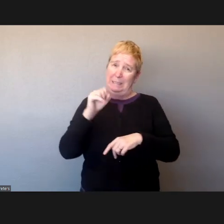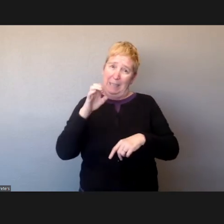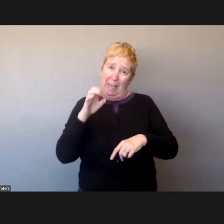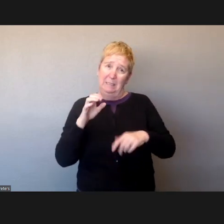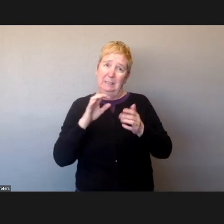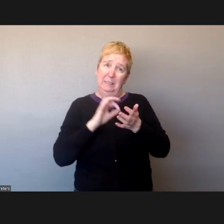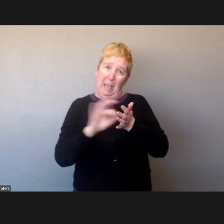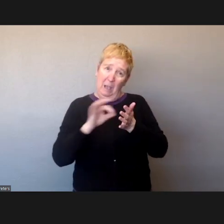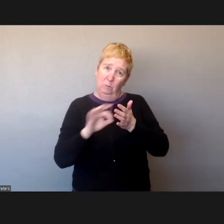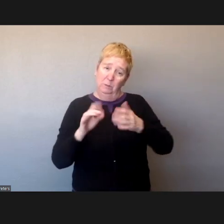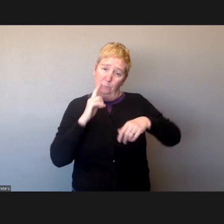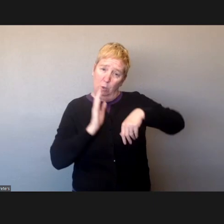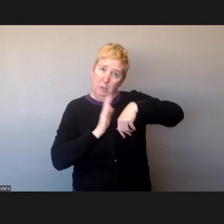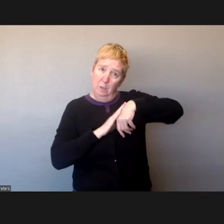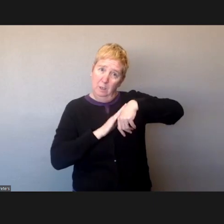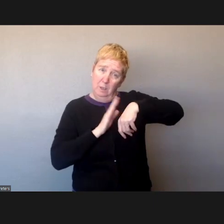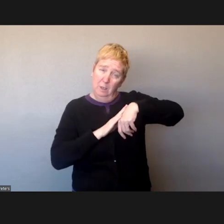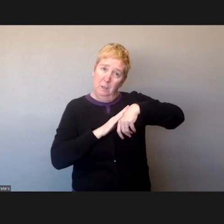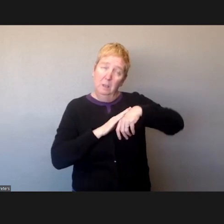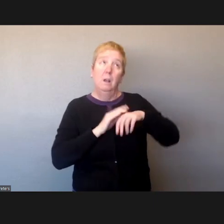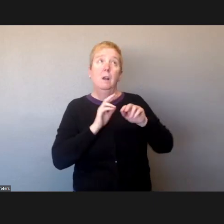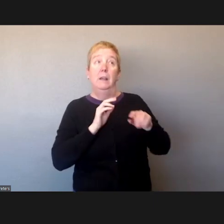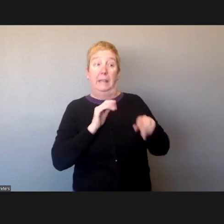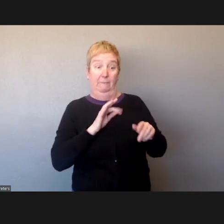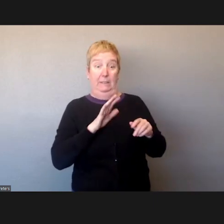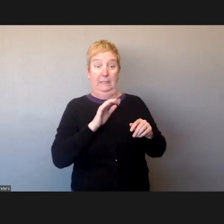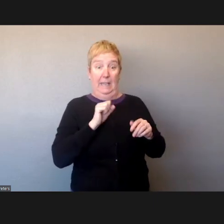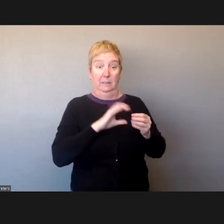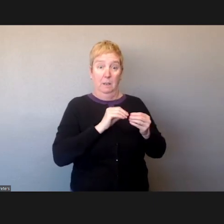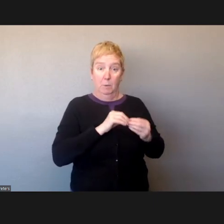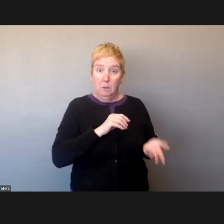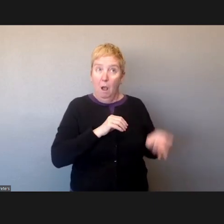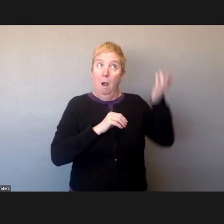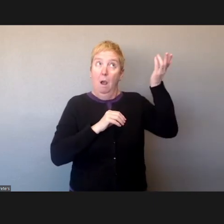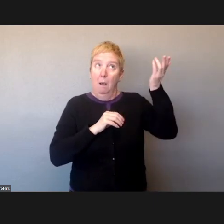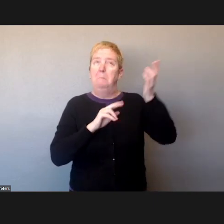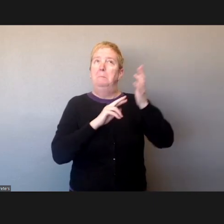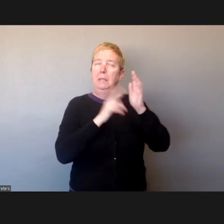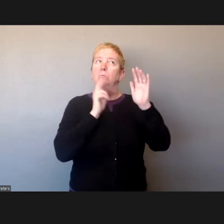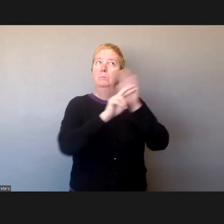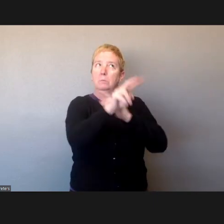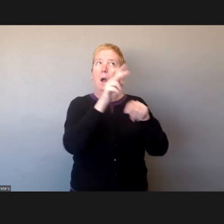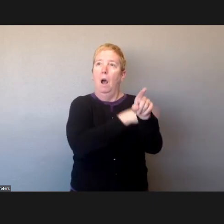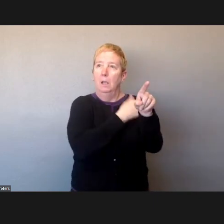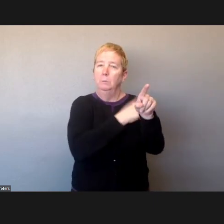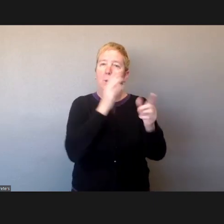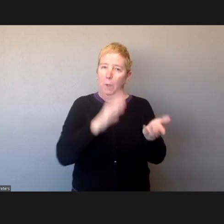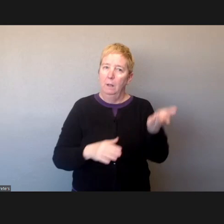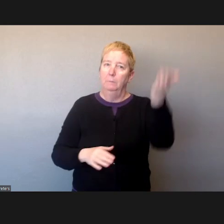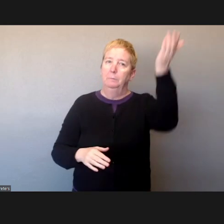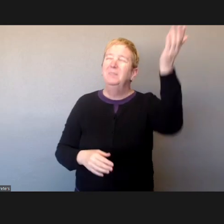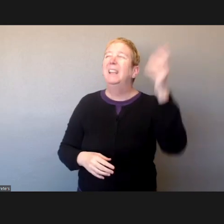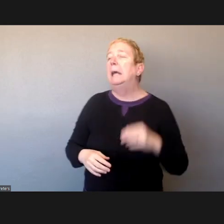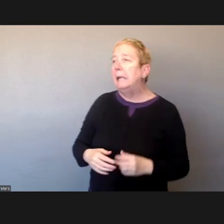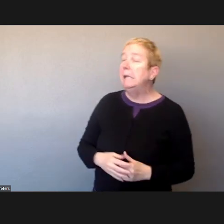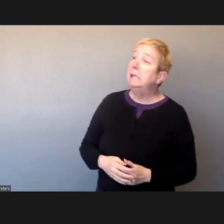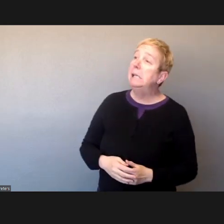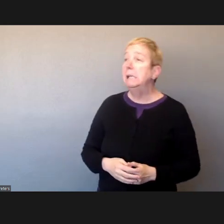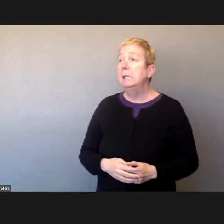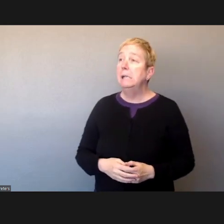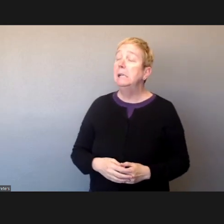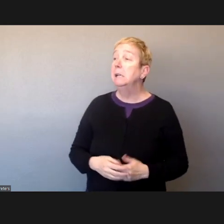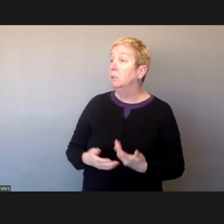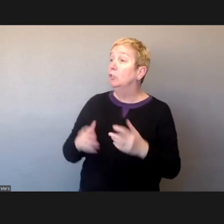indicator of needing to allocate healthcare resources? It could, Austin. I mean, I think that's a